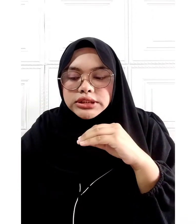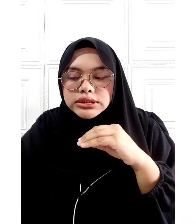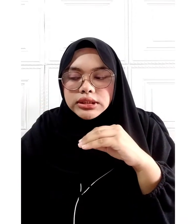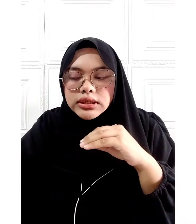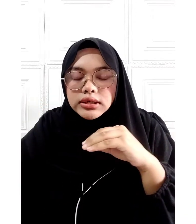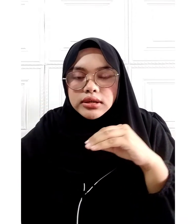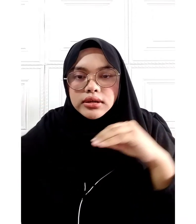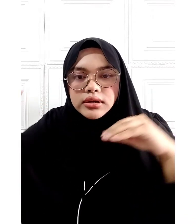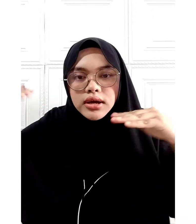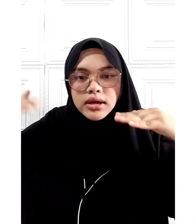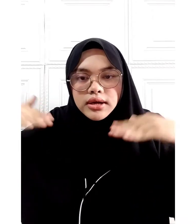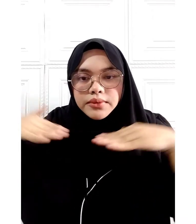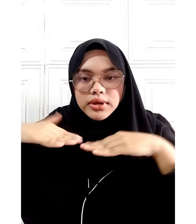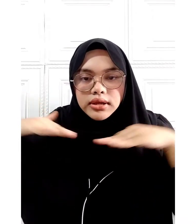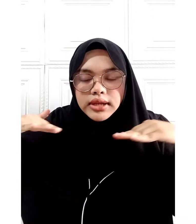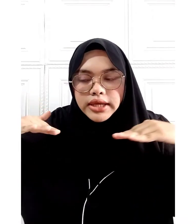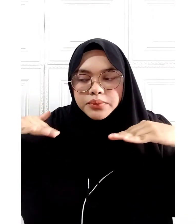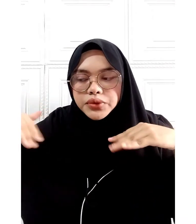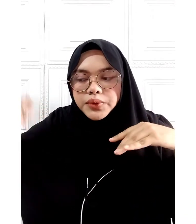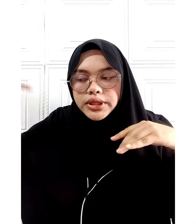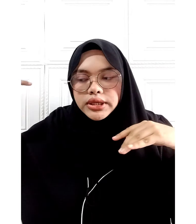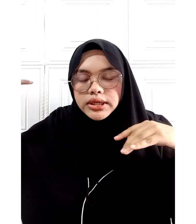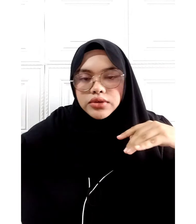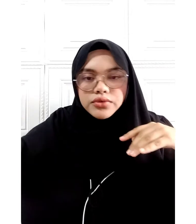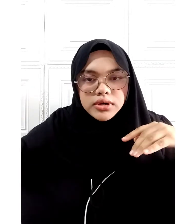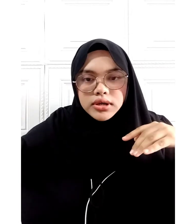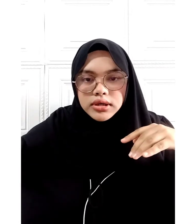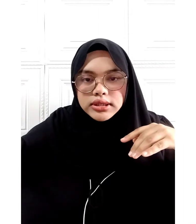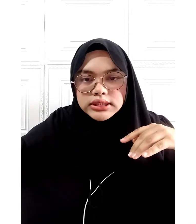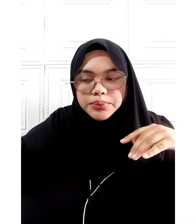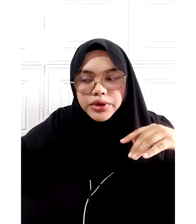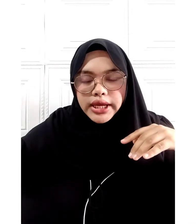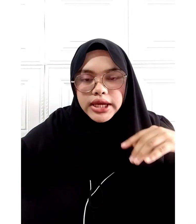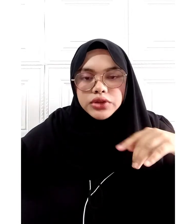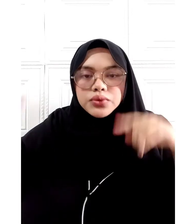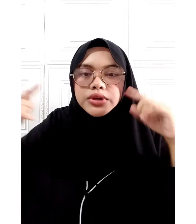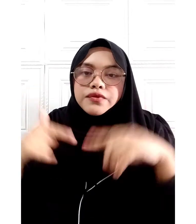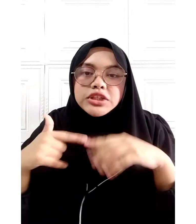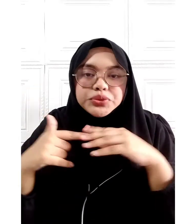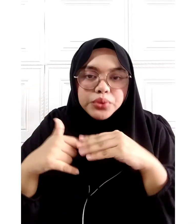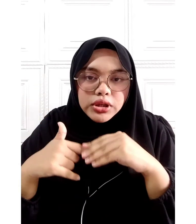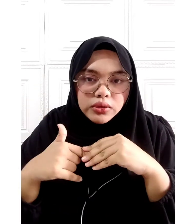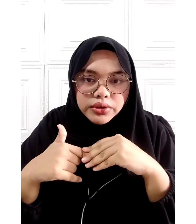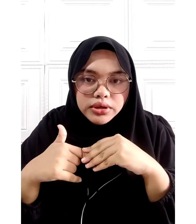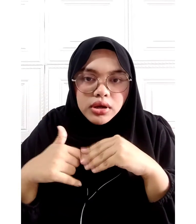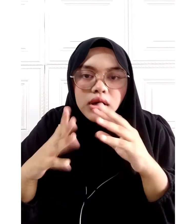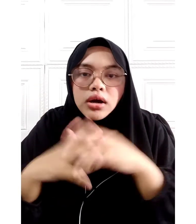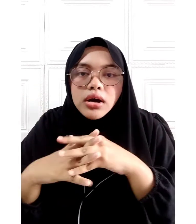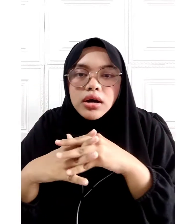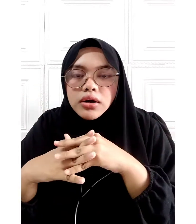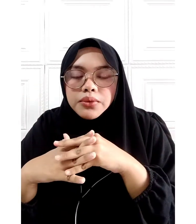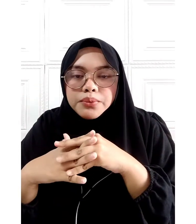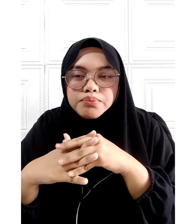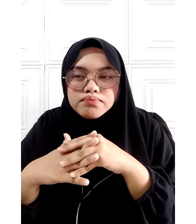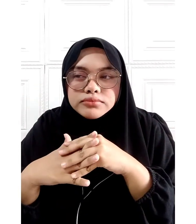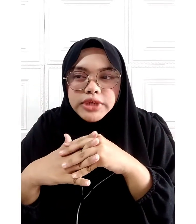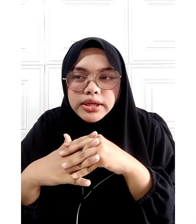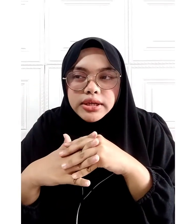measure the length between the support A to the first point load, and then